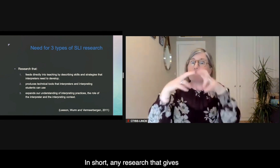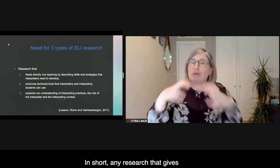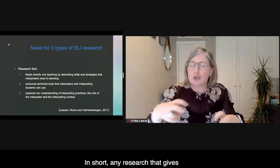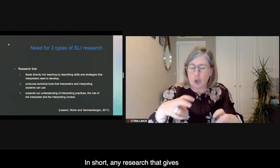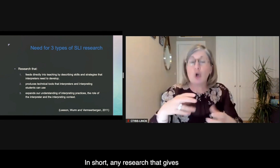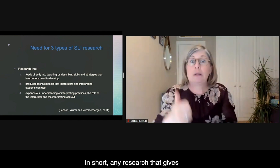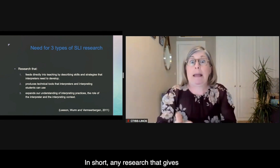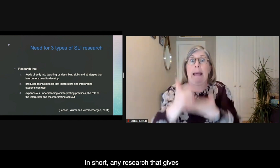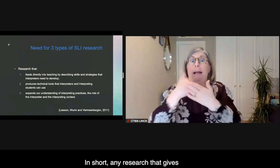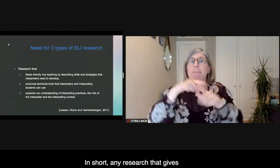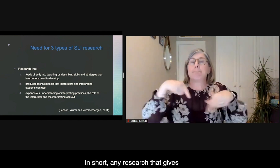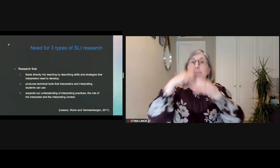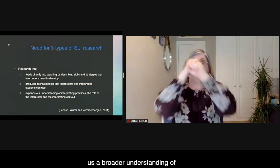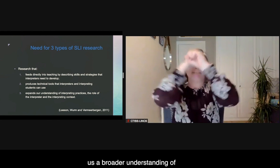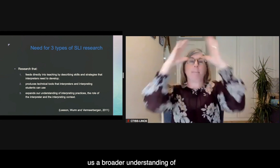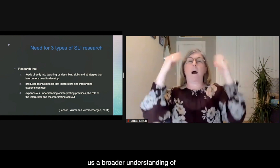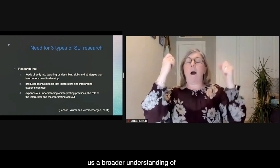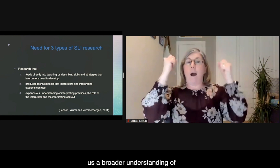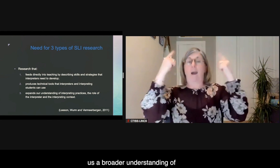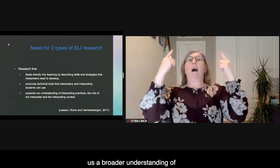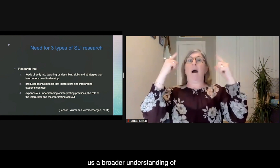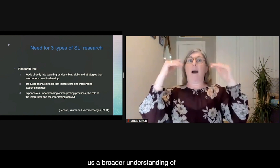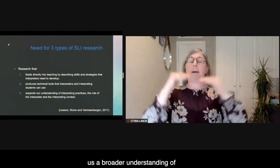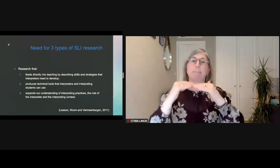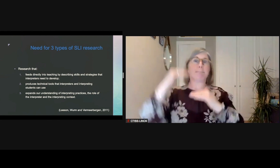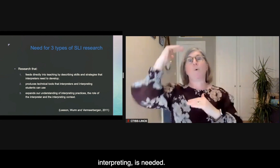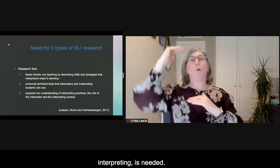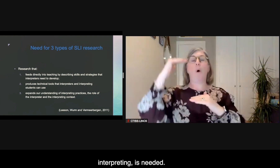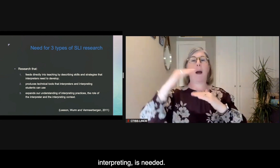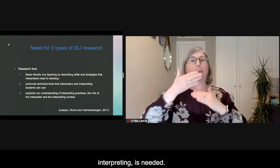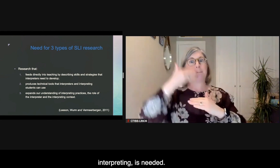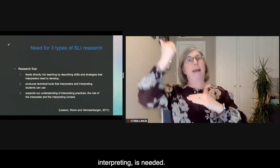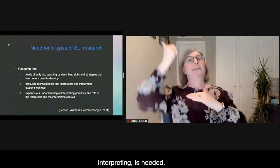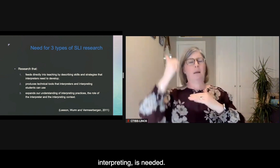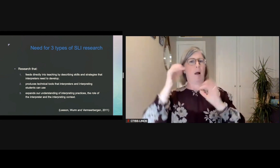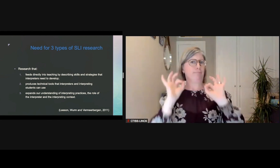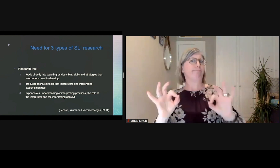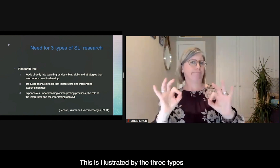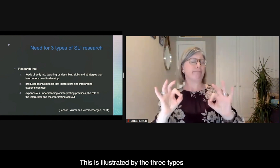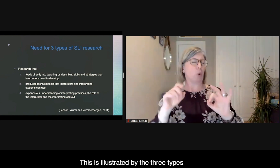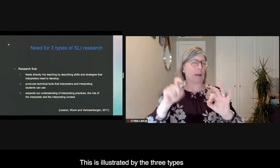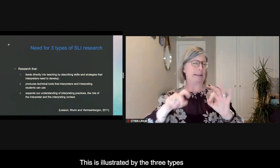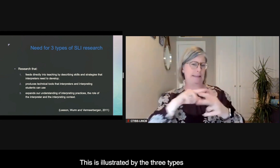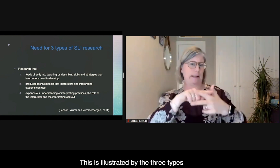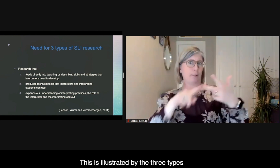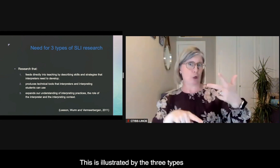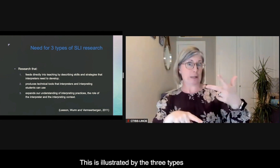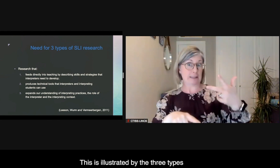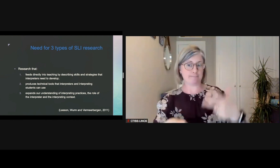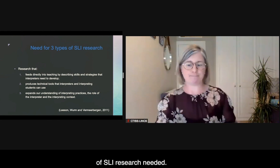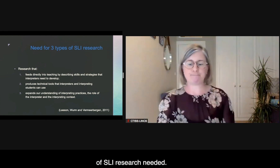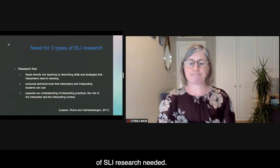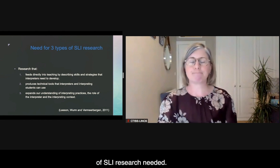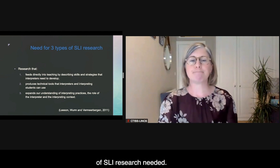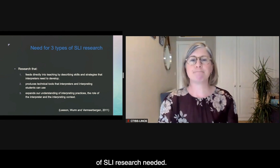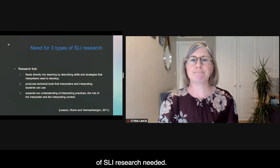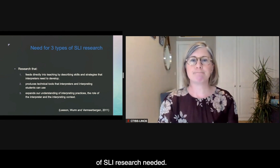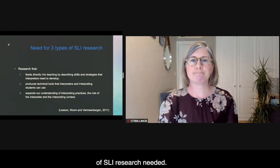In short, any research that gives us a broader understanding of interpreting is needed. This is illustrated by 3 types of